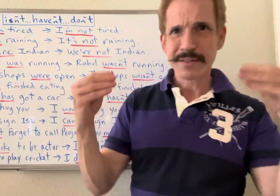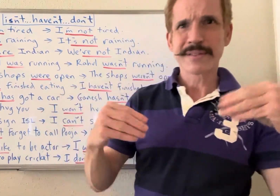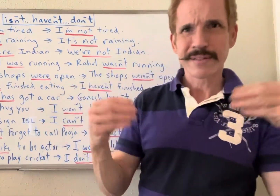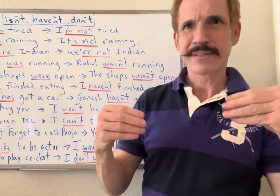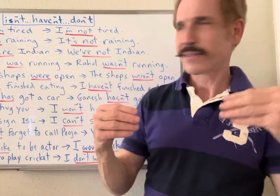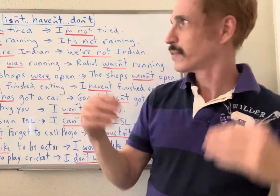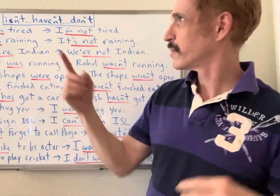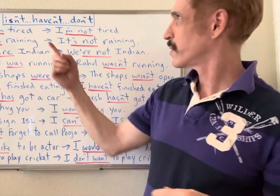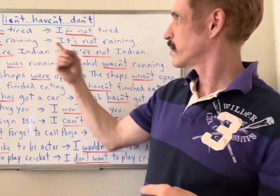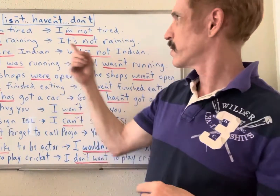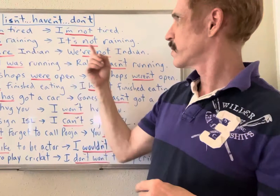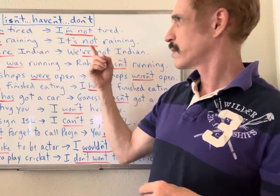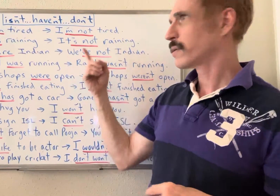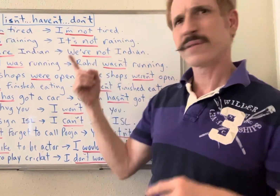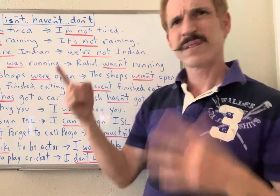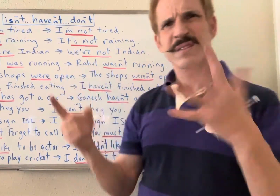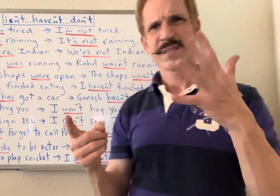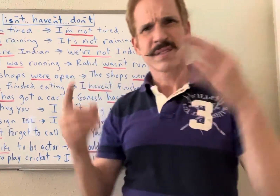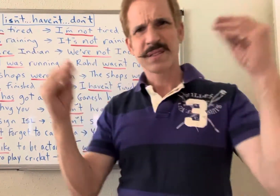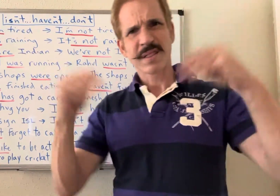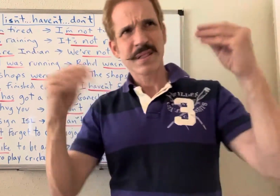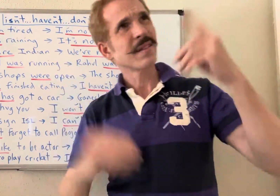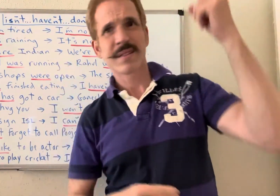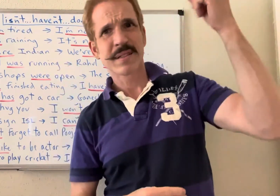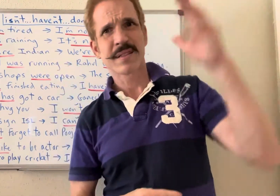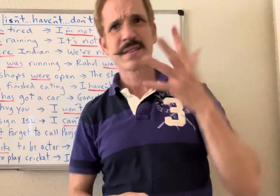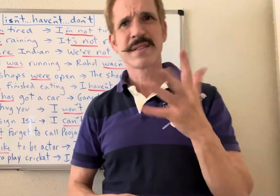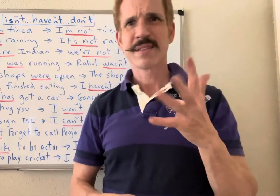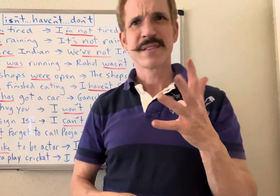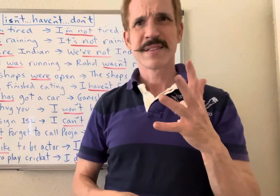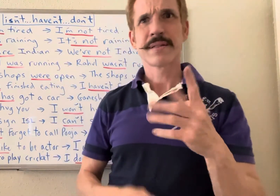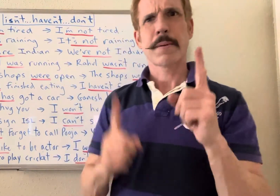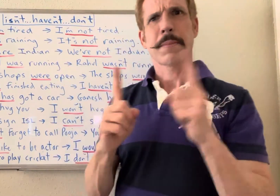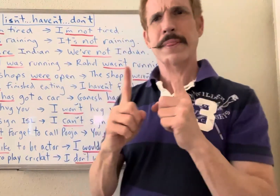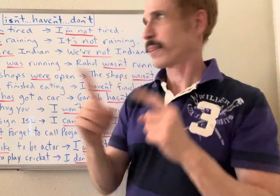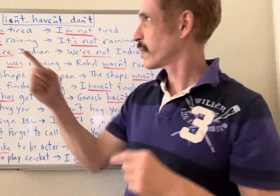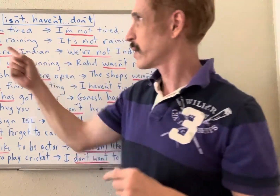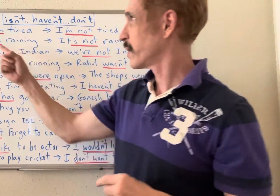they're different. Okay? Let's say George, instead of making